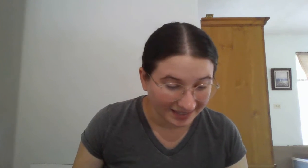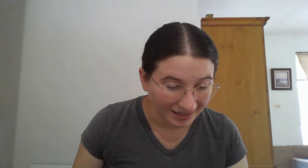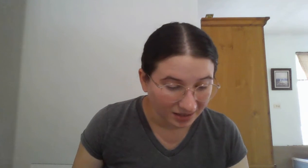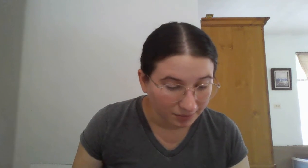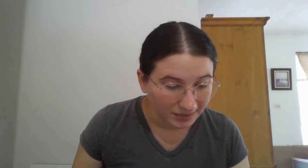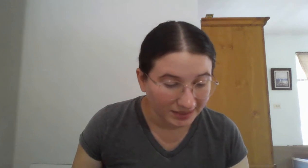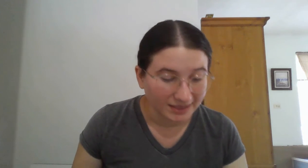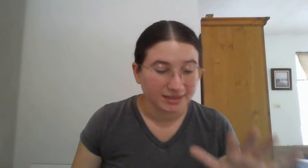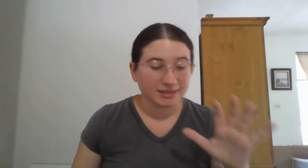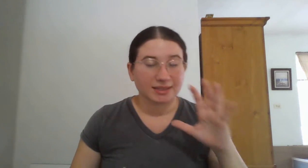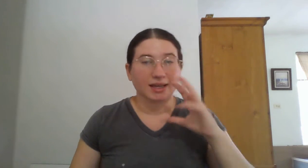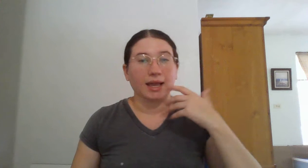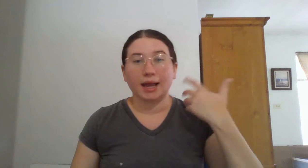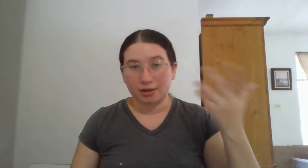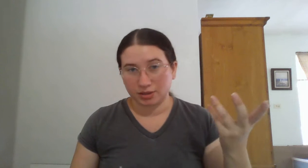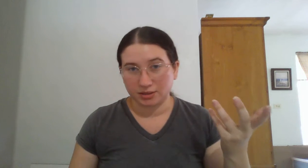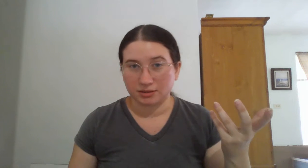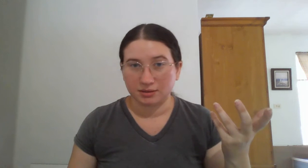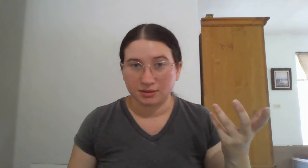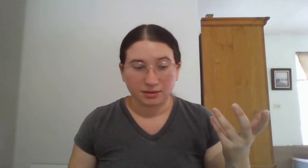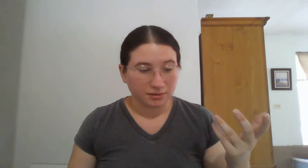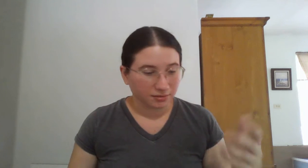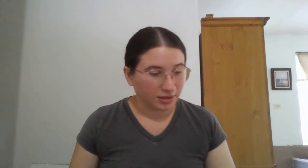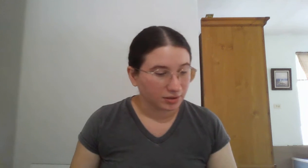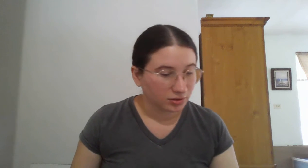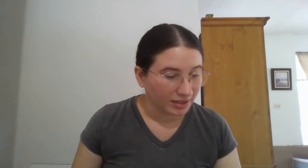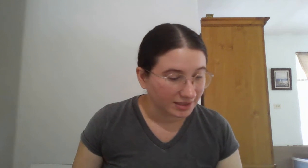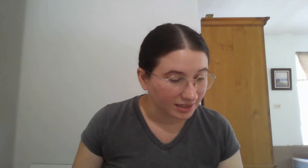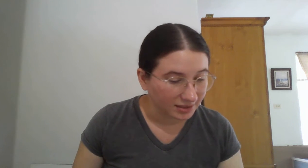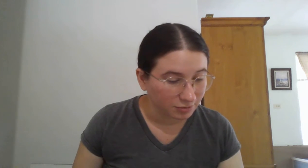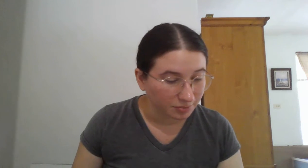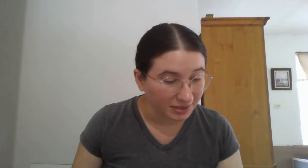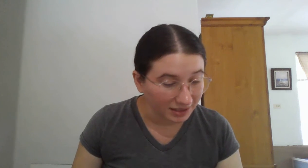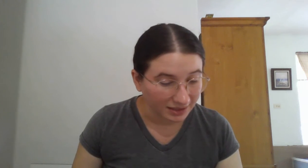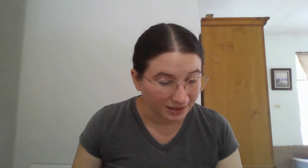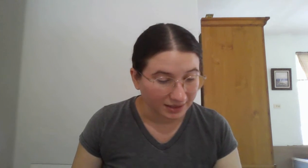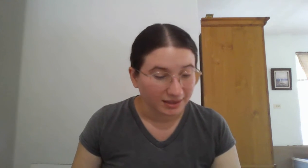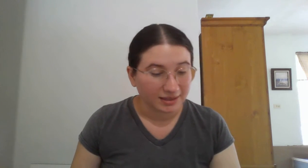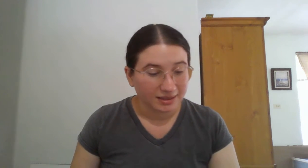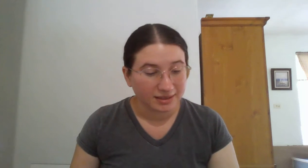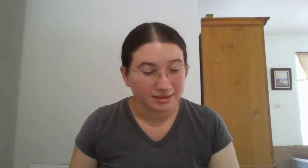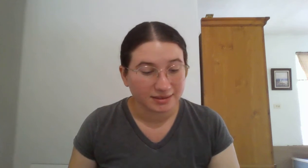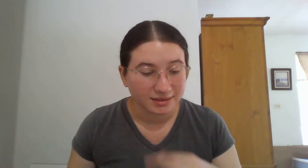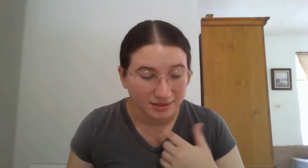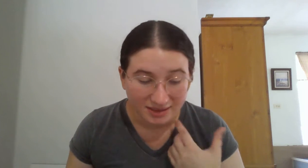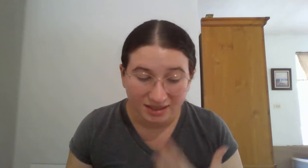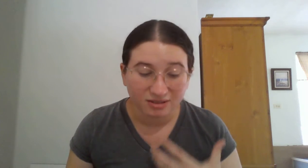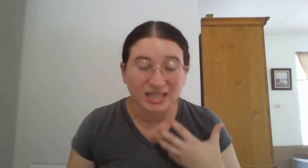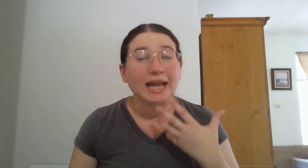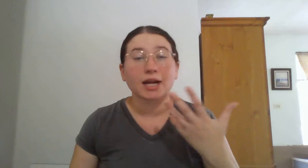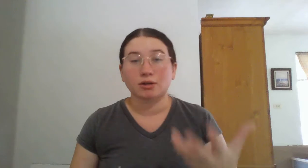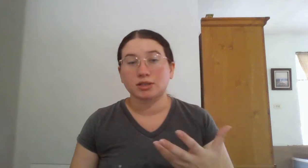repeatedly, but he's careless, right? So I tell him repeatedly, he's still